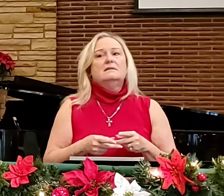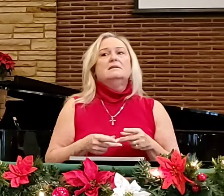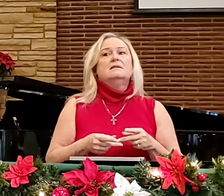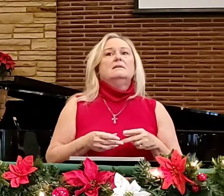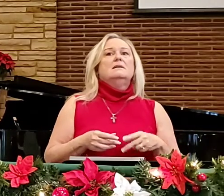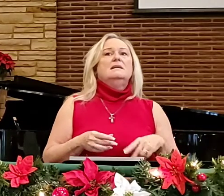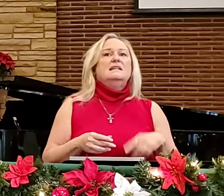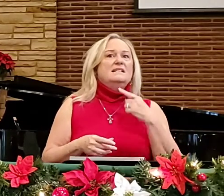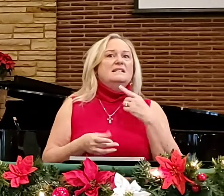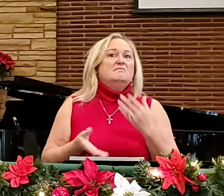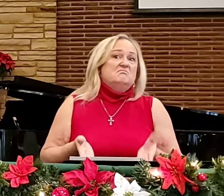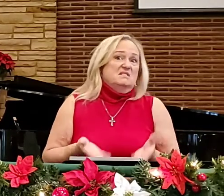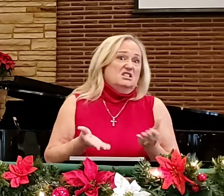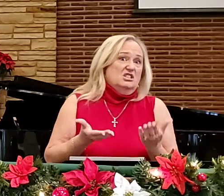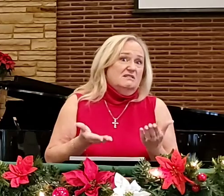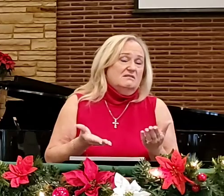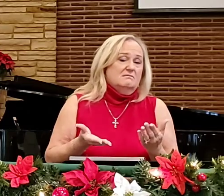Then he suggests,